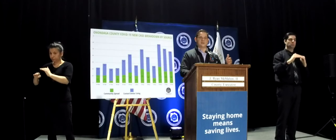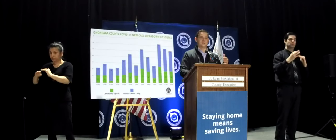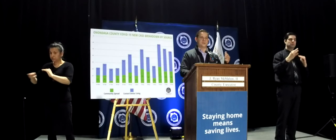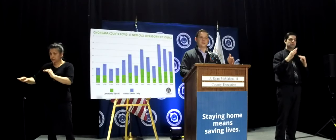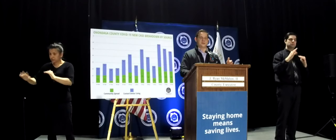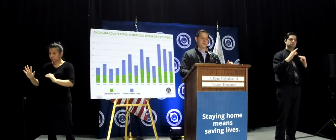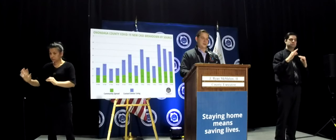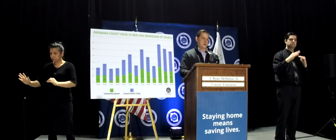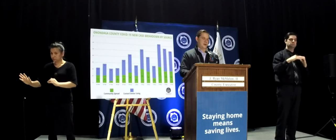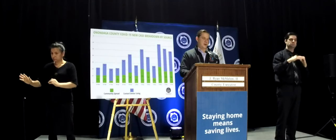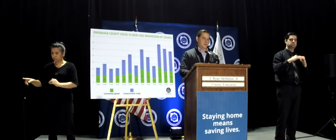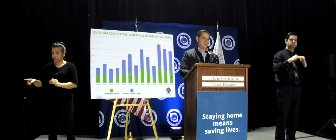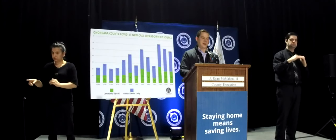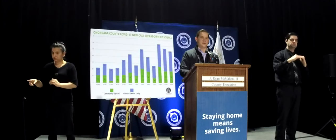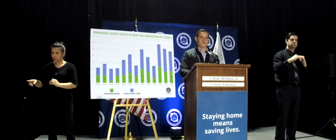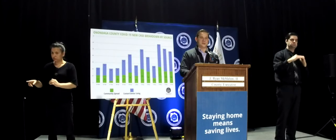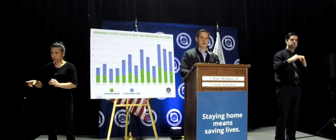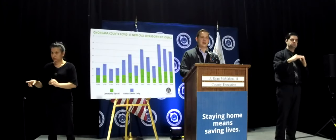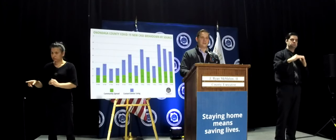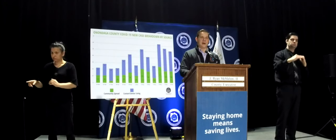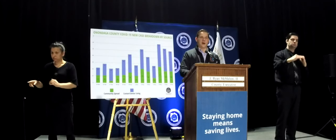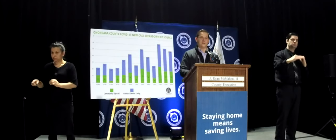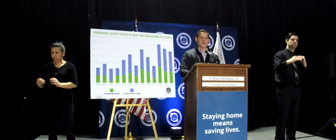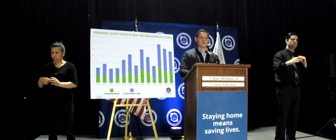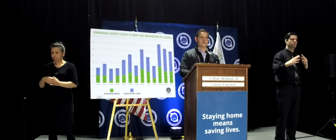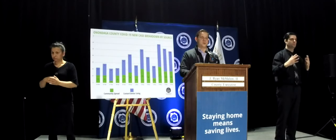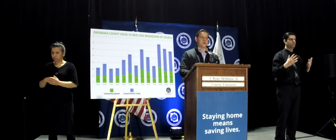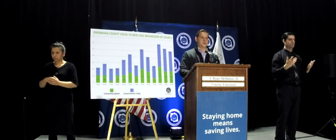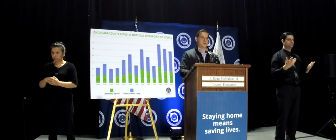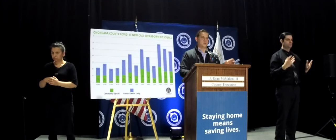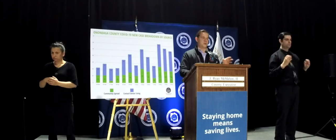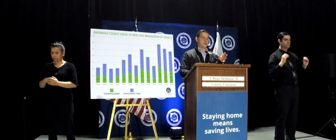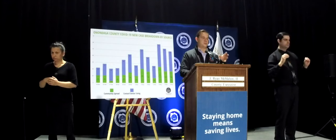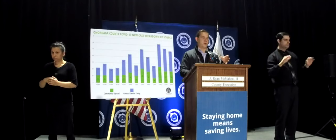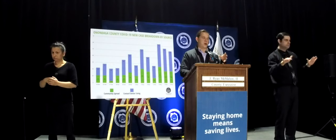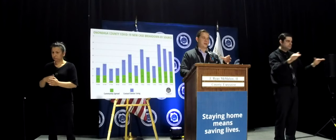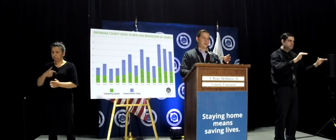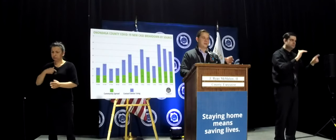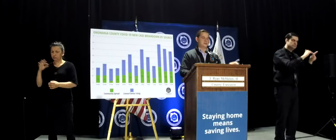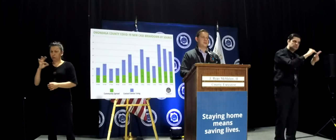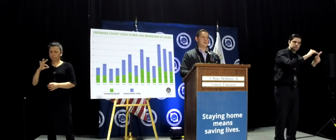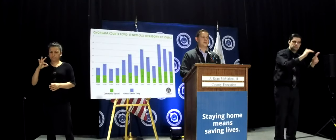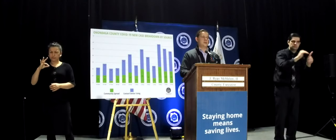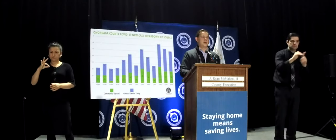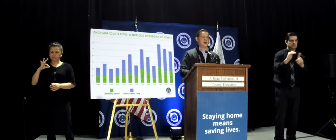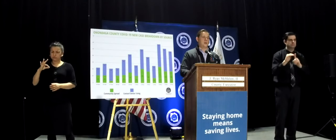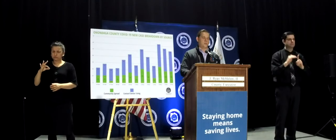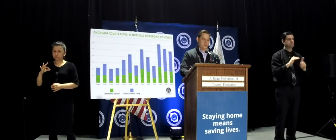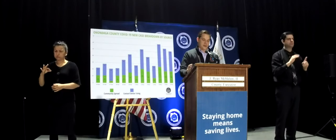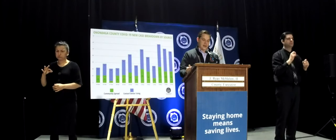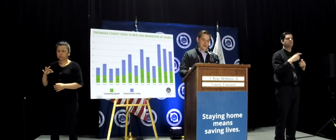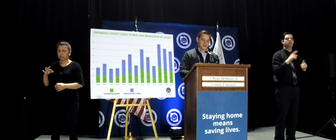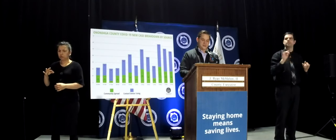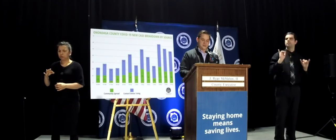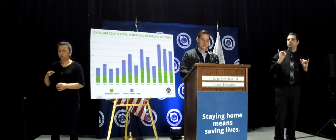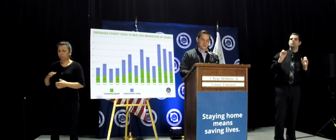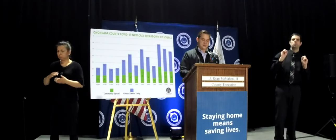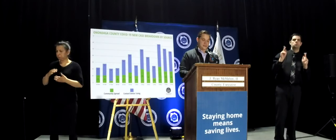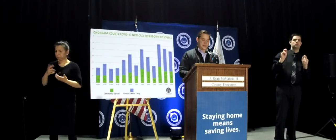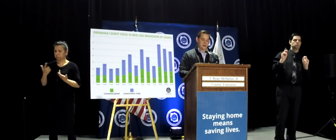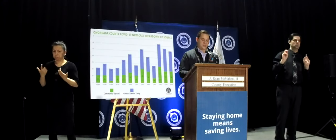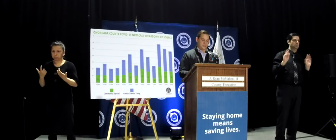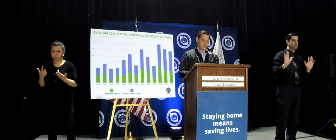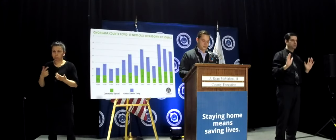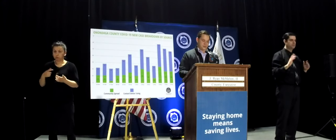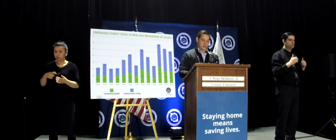we've done something magnificent out of my office. It's because the community has bought into this. But again, this is